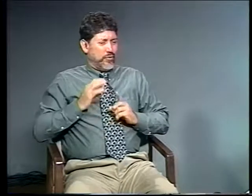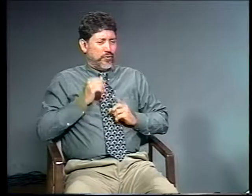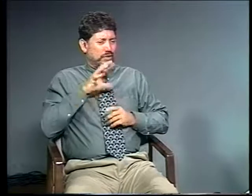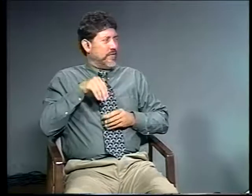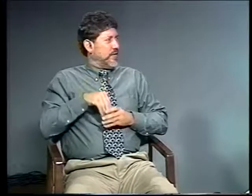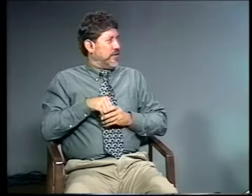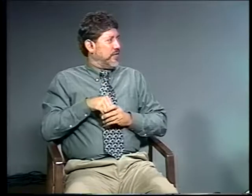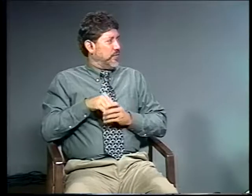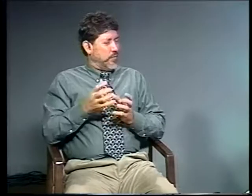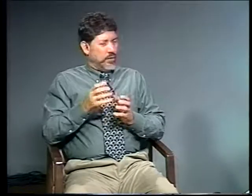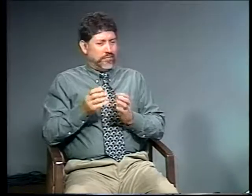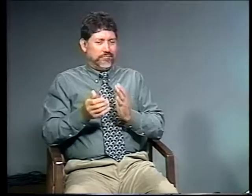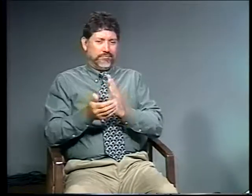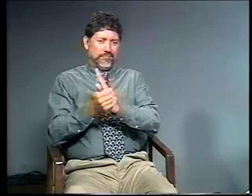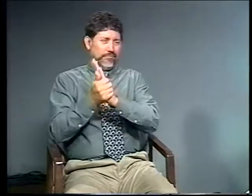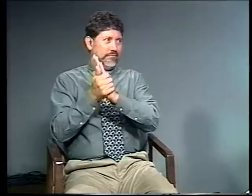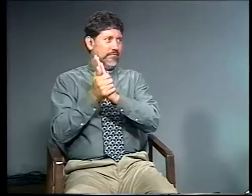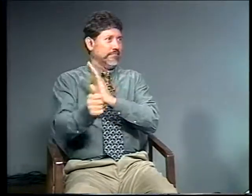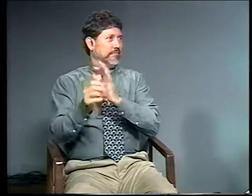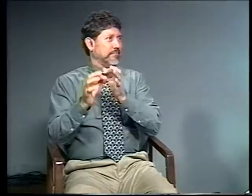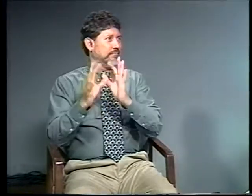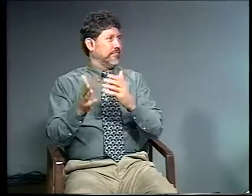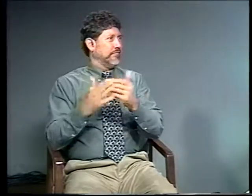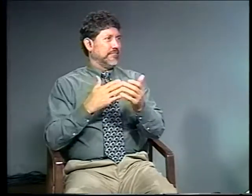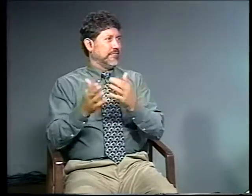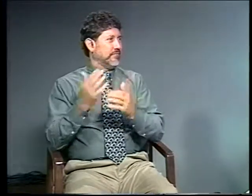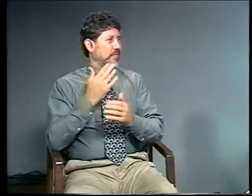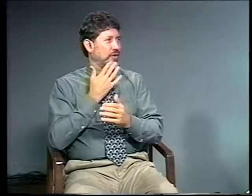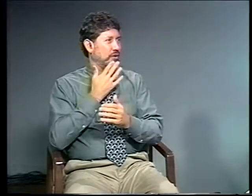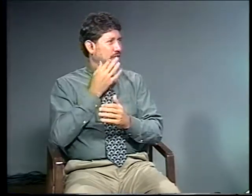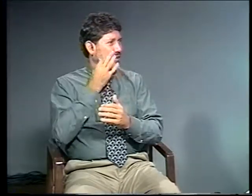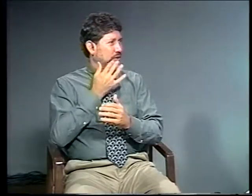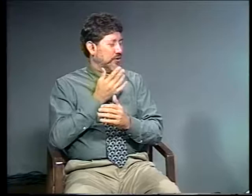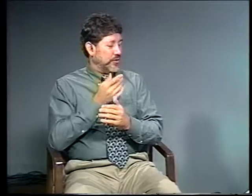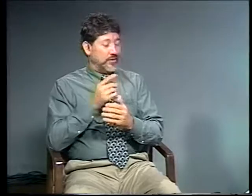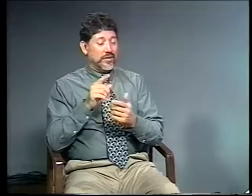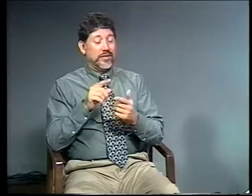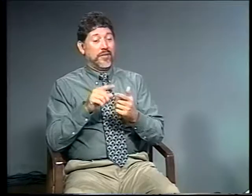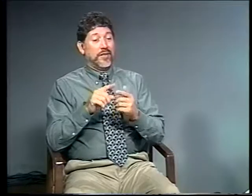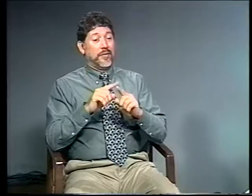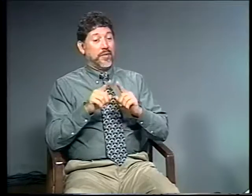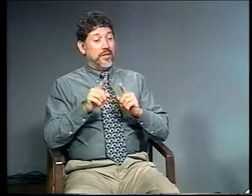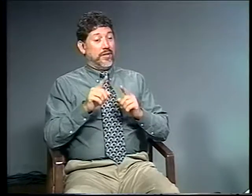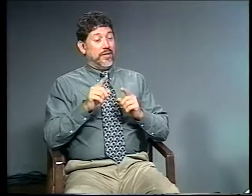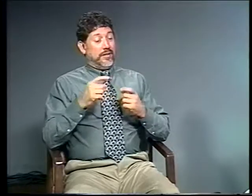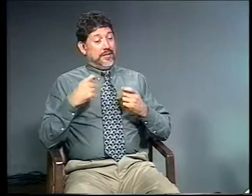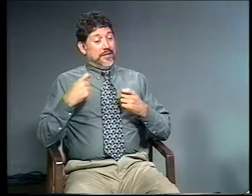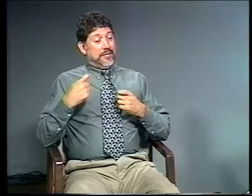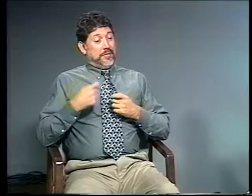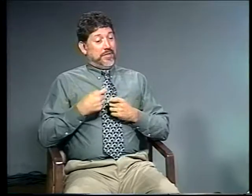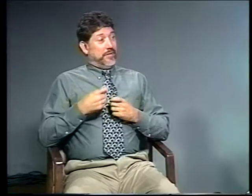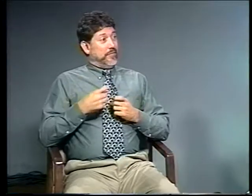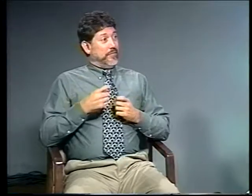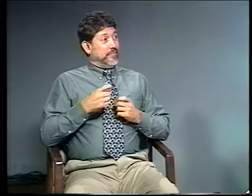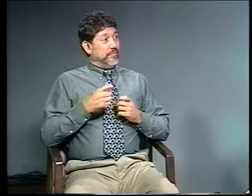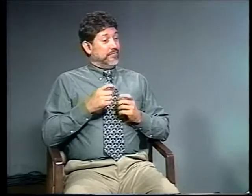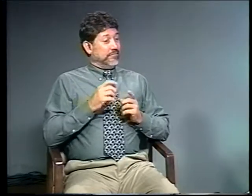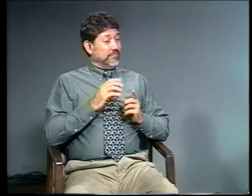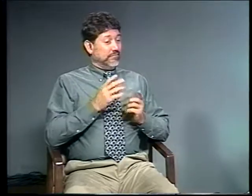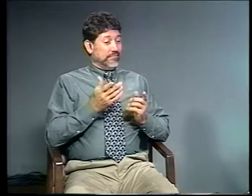nothing emotionally involved. My culture isn't involved. I just want a competent interpreter, no matter what their ethnicity. But if I